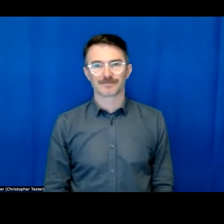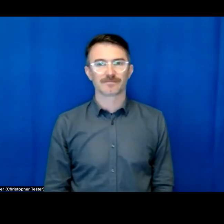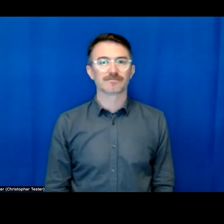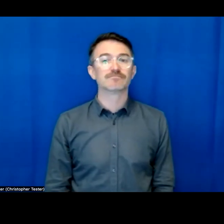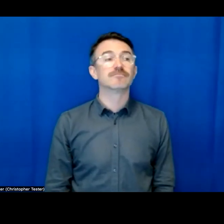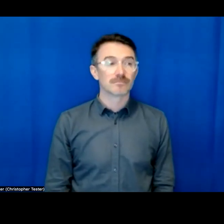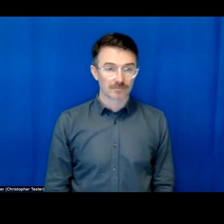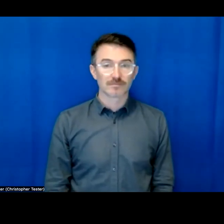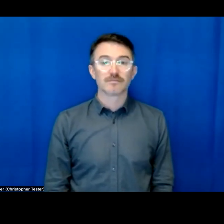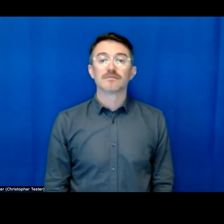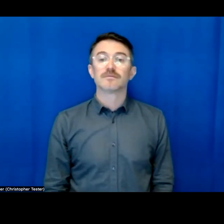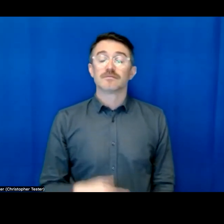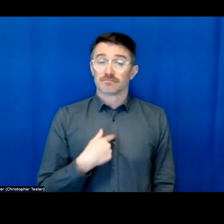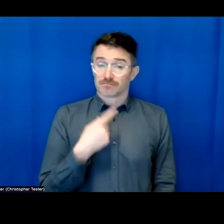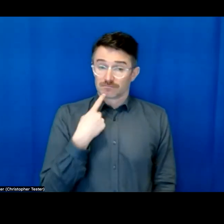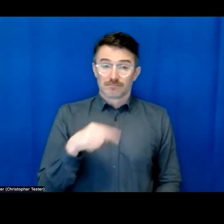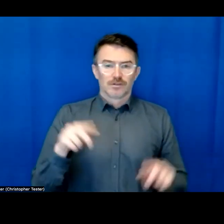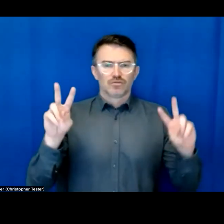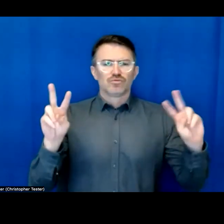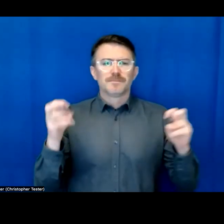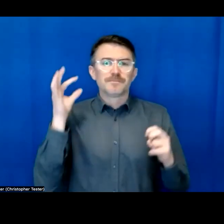in climate change decision making.